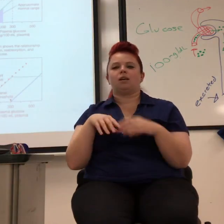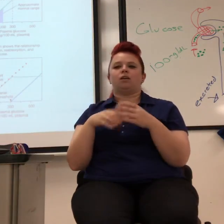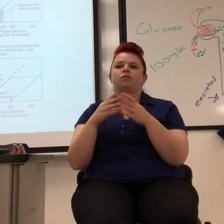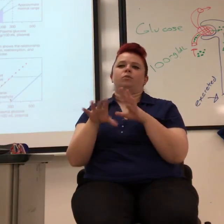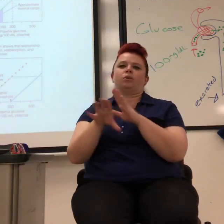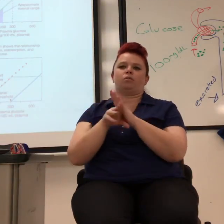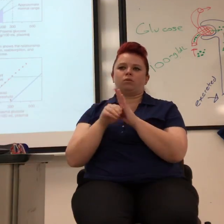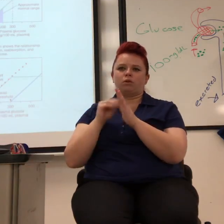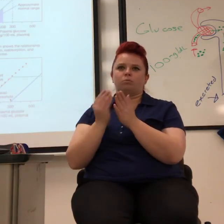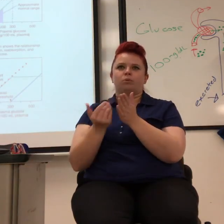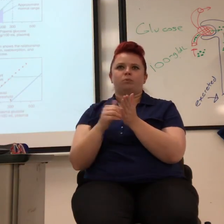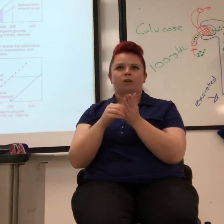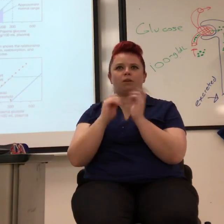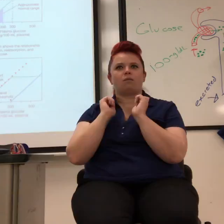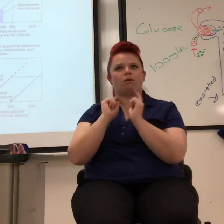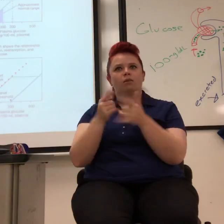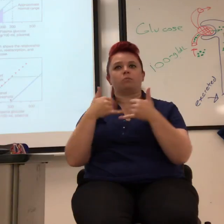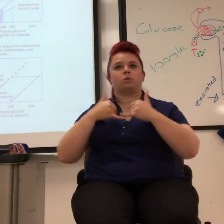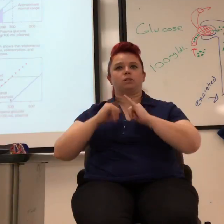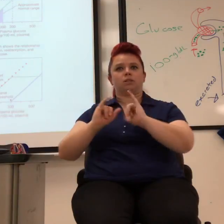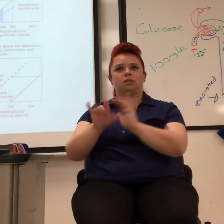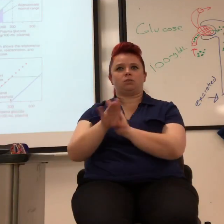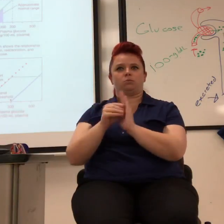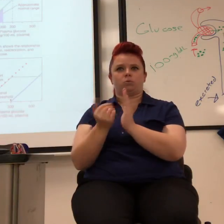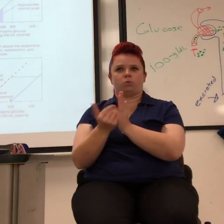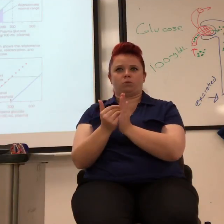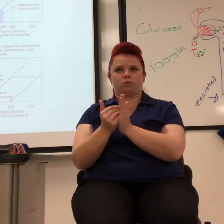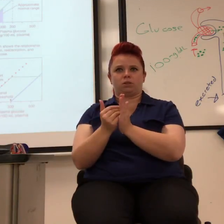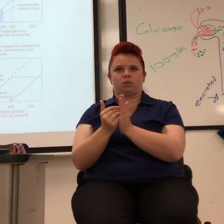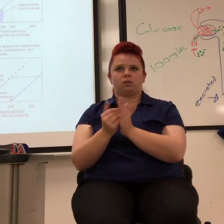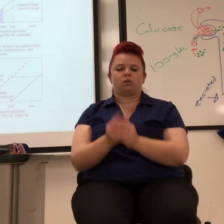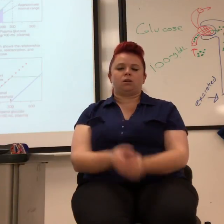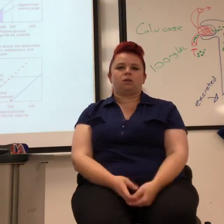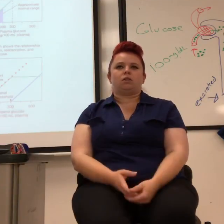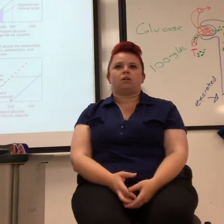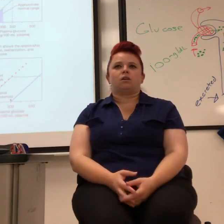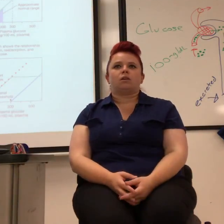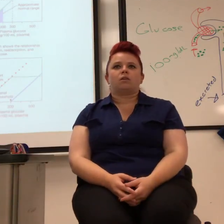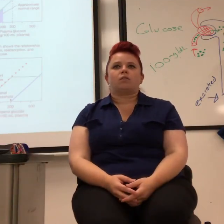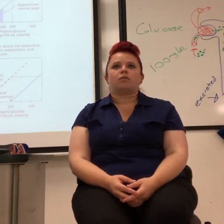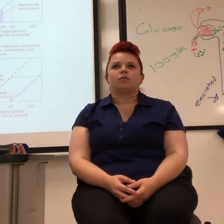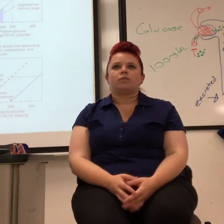the PCT, and they're all still getting reabsorbed,